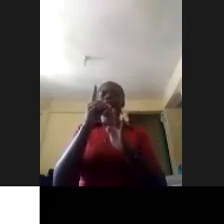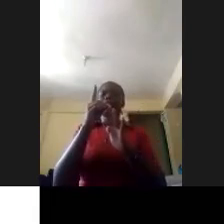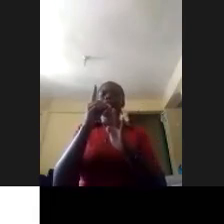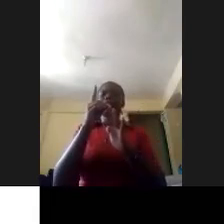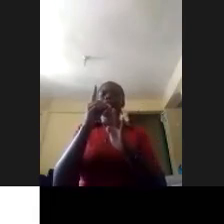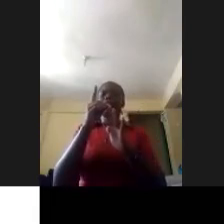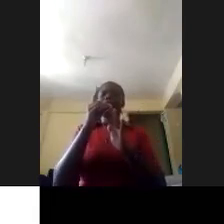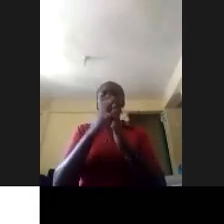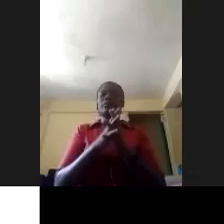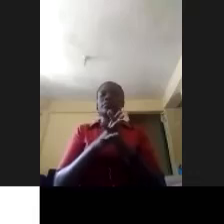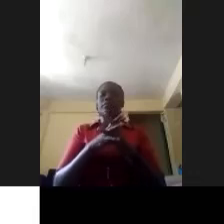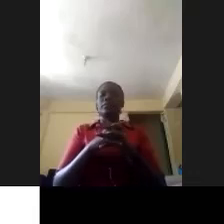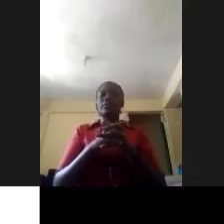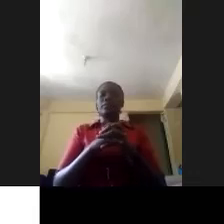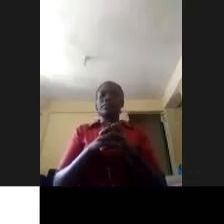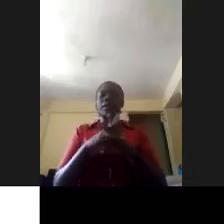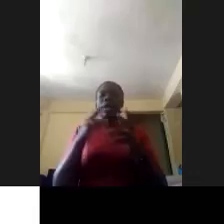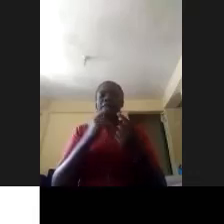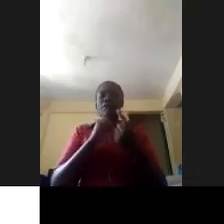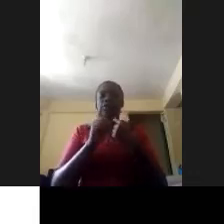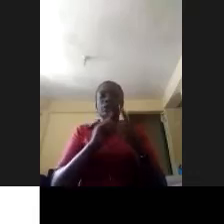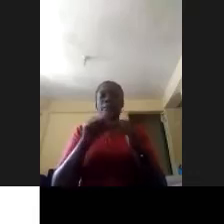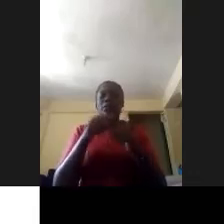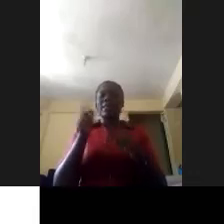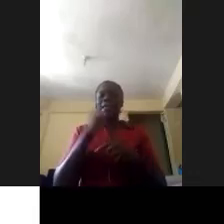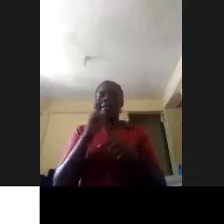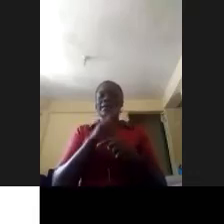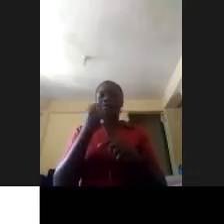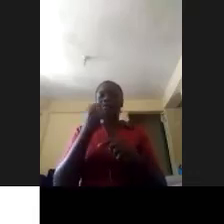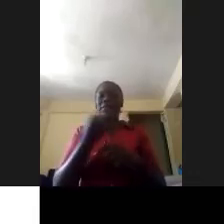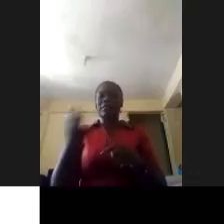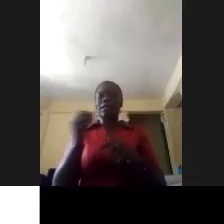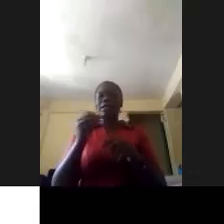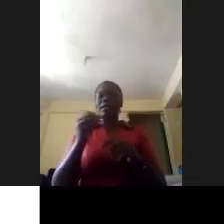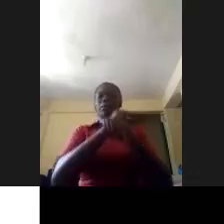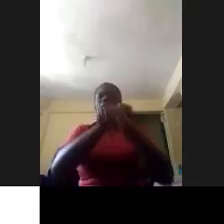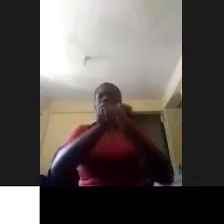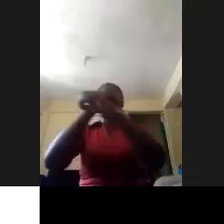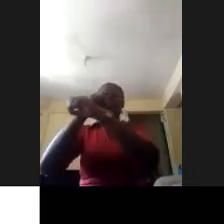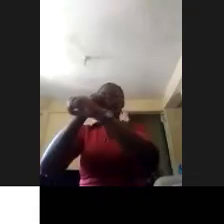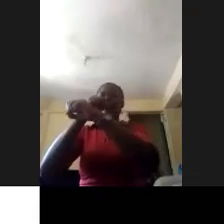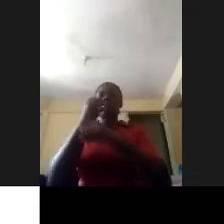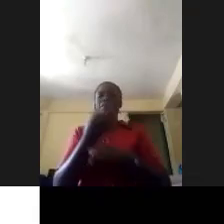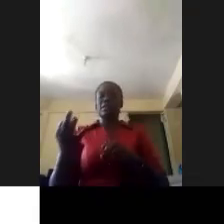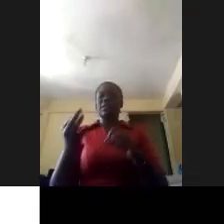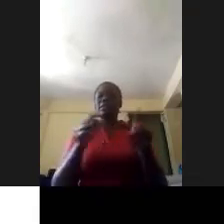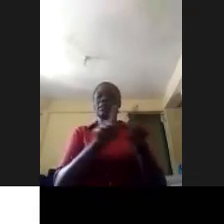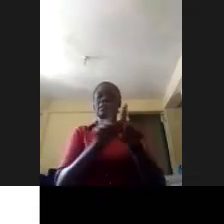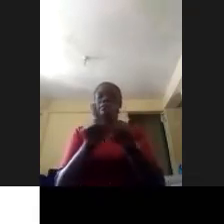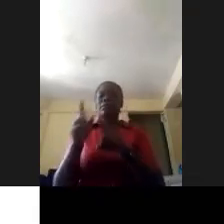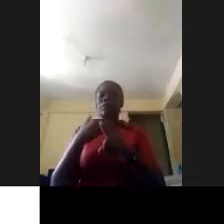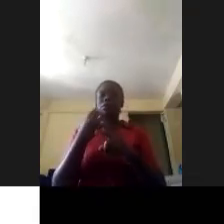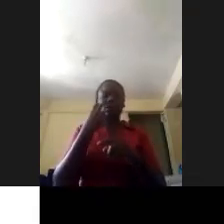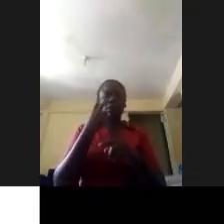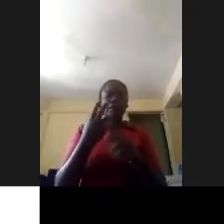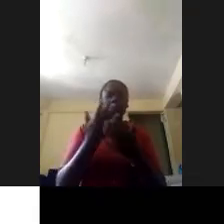And having looked at the risk factors and protective factors, I would like to touch upon what are some of the common